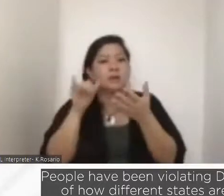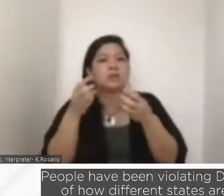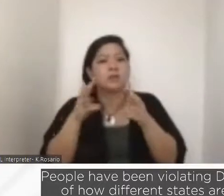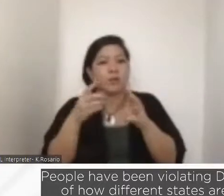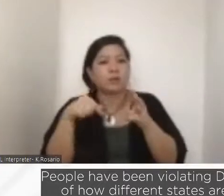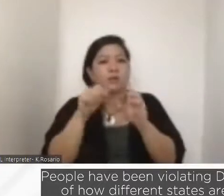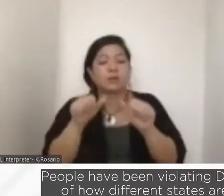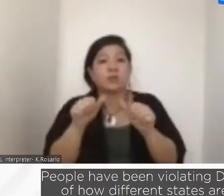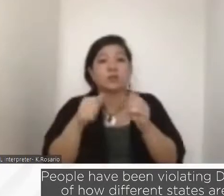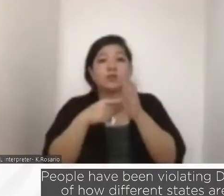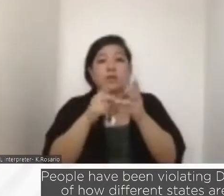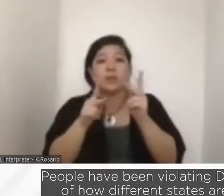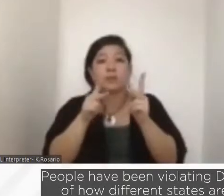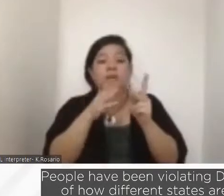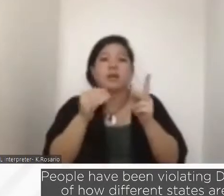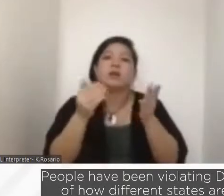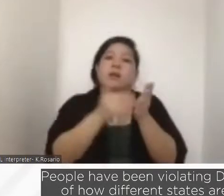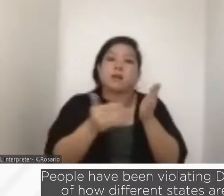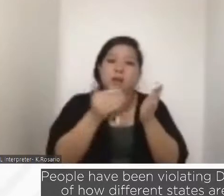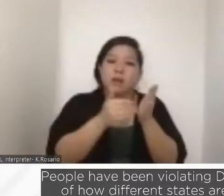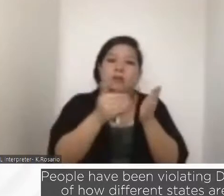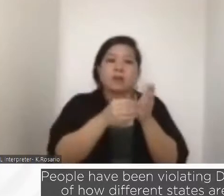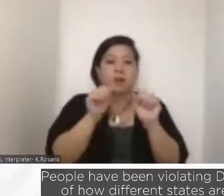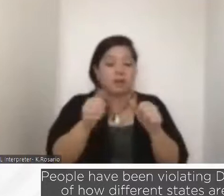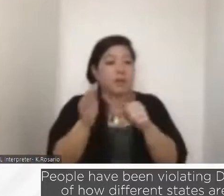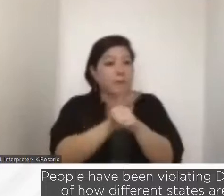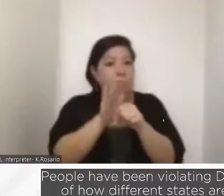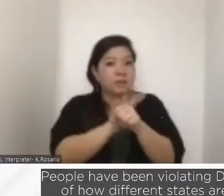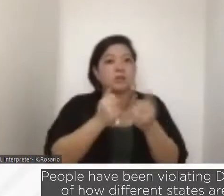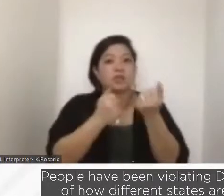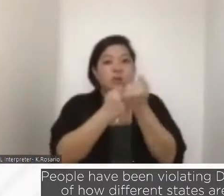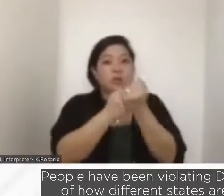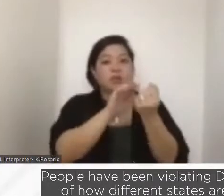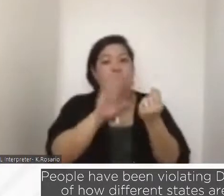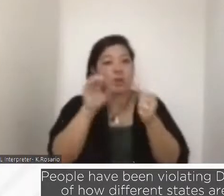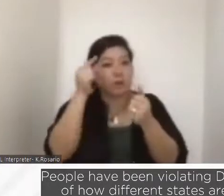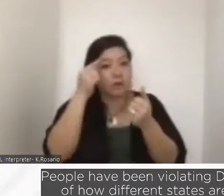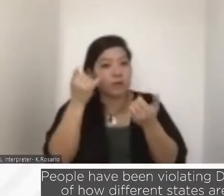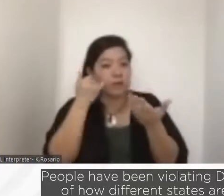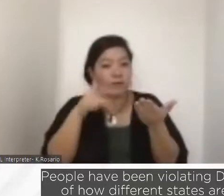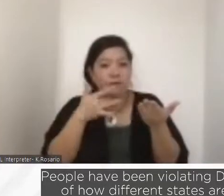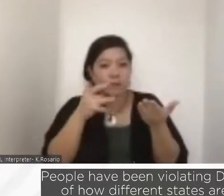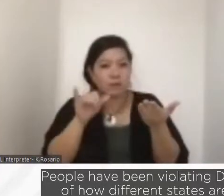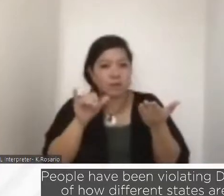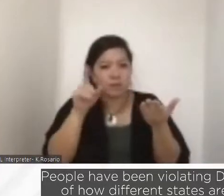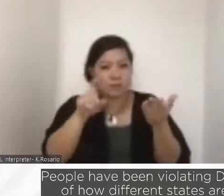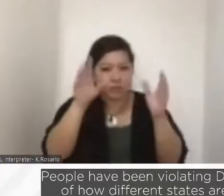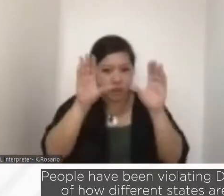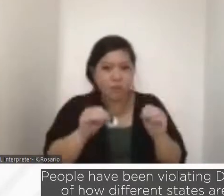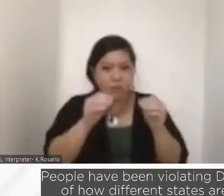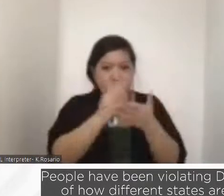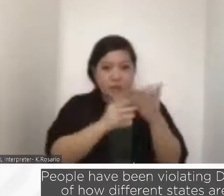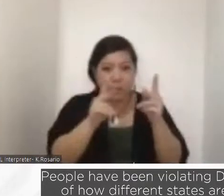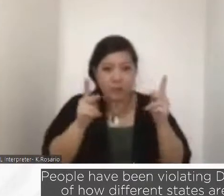to people. And again, I completely support your governor if she feels that she needs to shut some places down that have